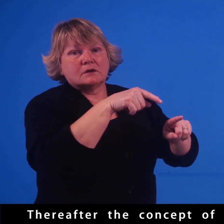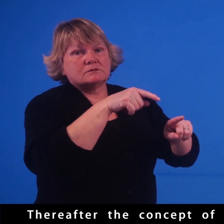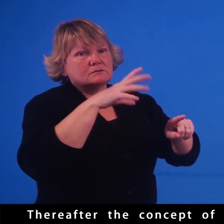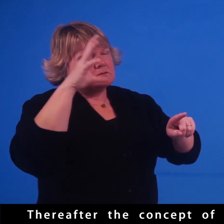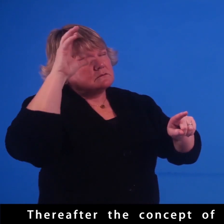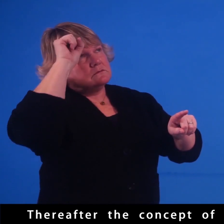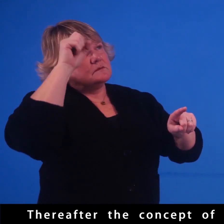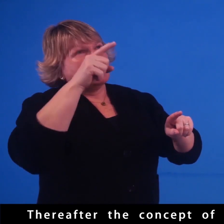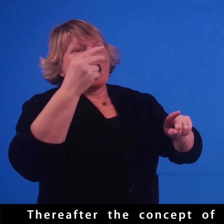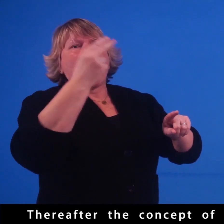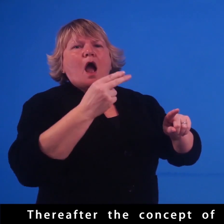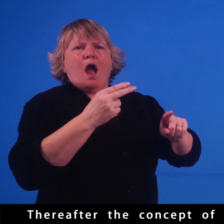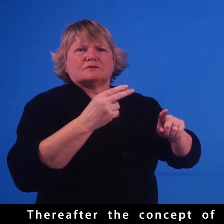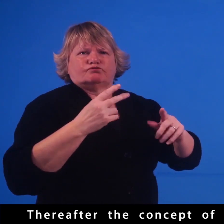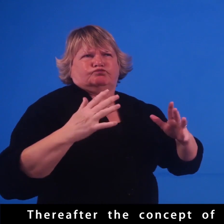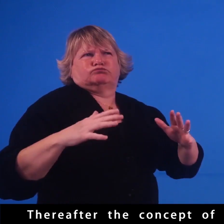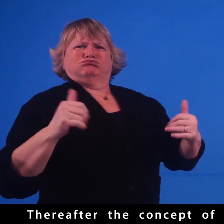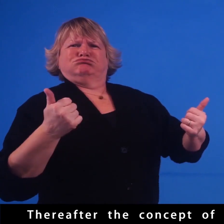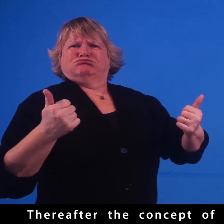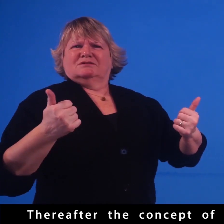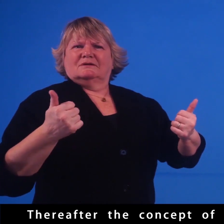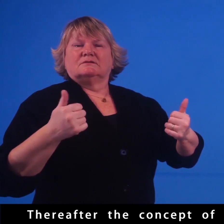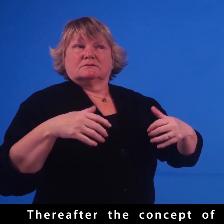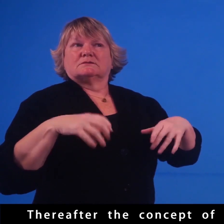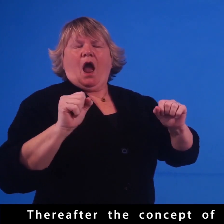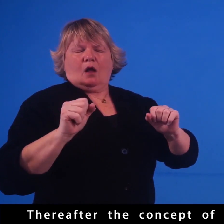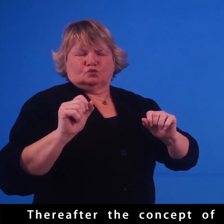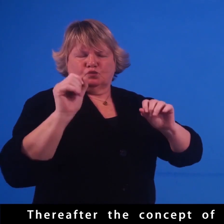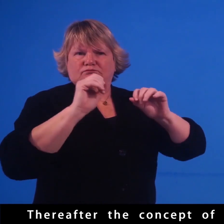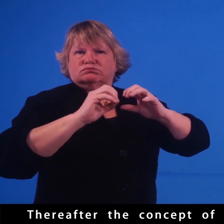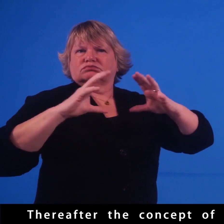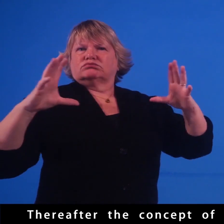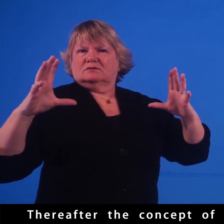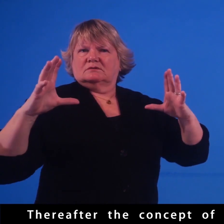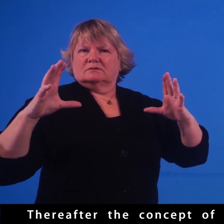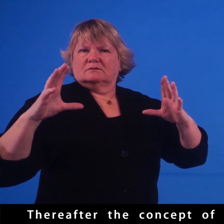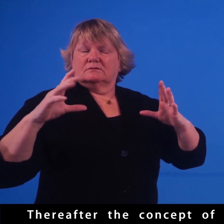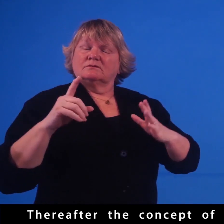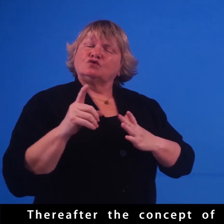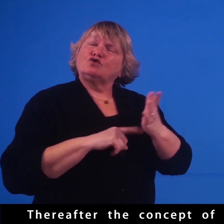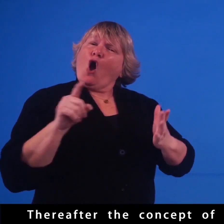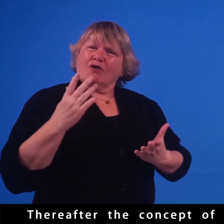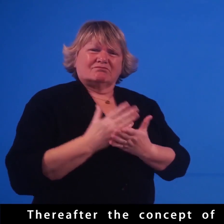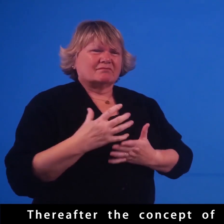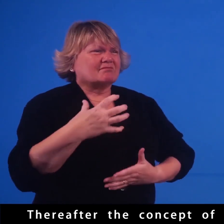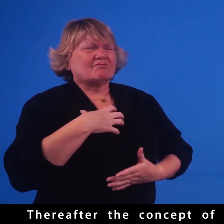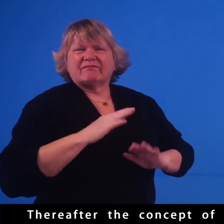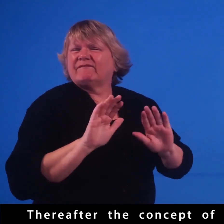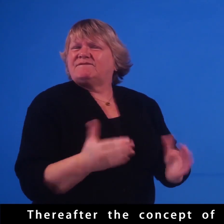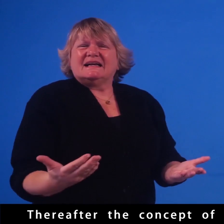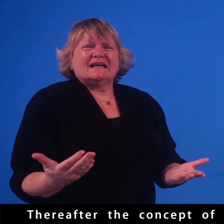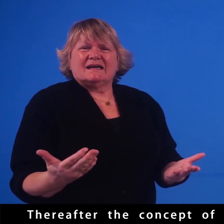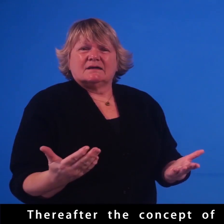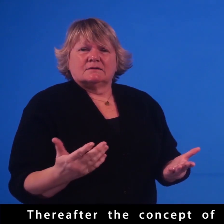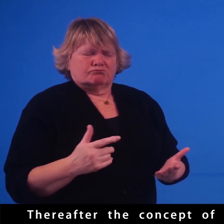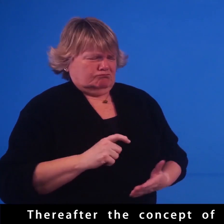Thereafter, the concept of an art of grandeur began to take shape. John was fearless